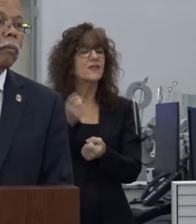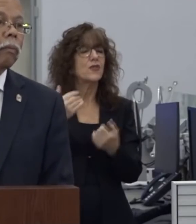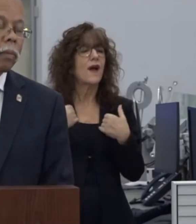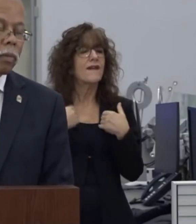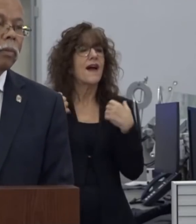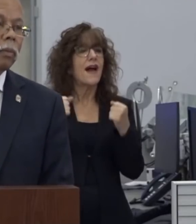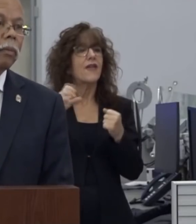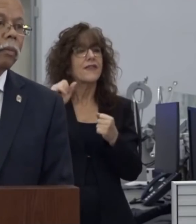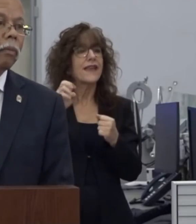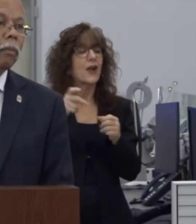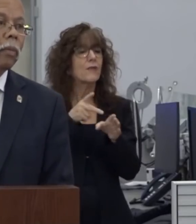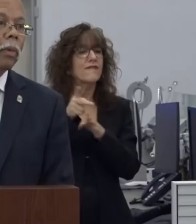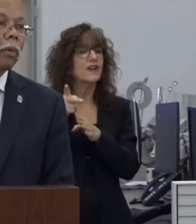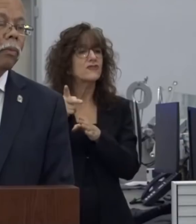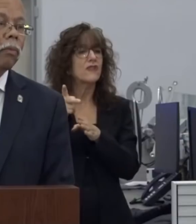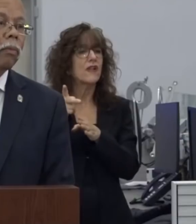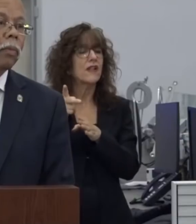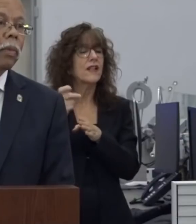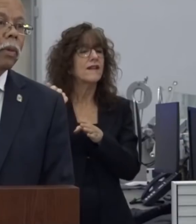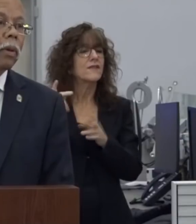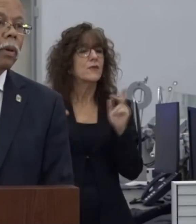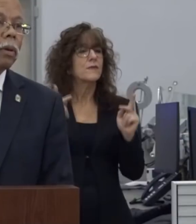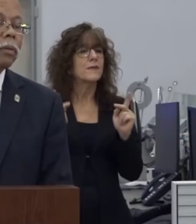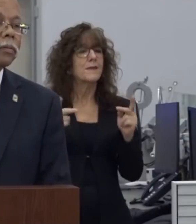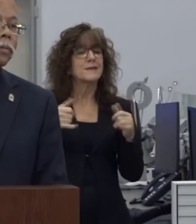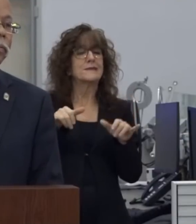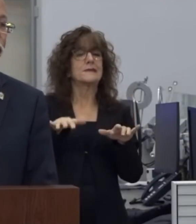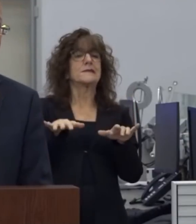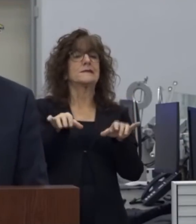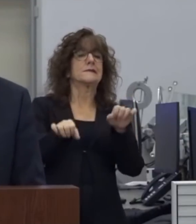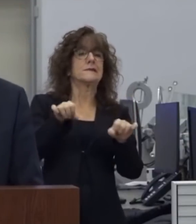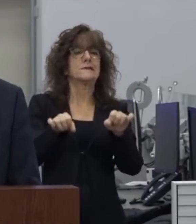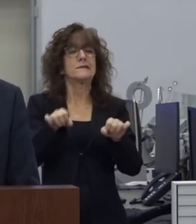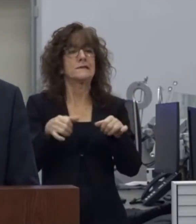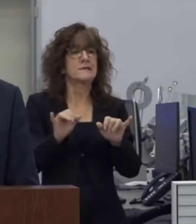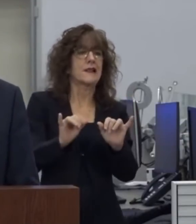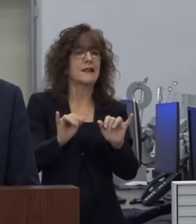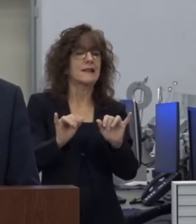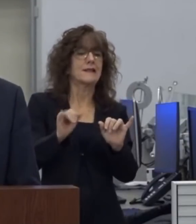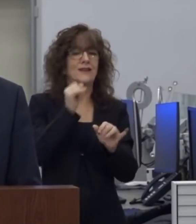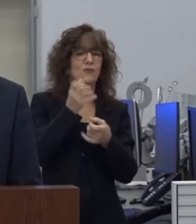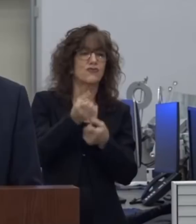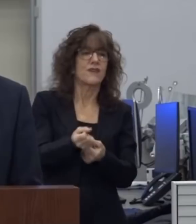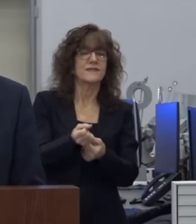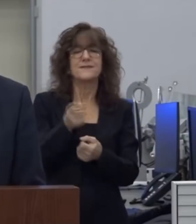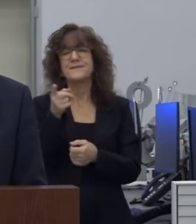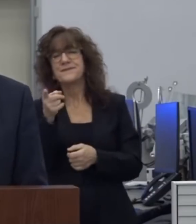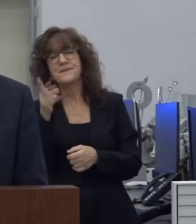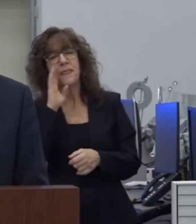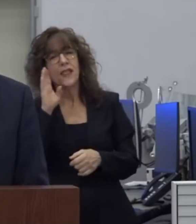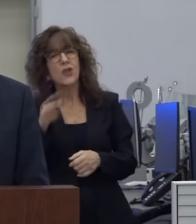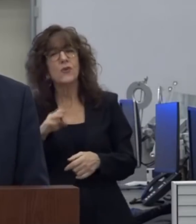a healthcare professional, which a few folks who are still on the edge and not trusting. Well, you know,